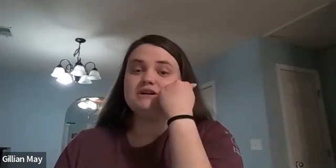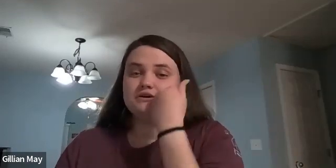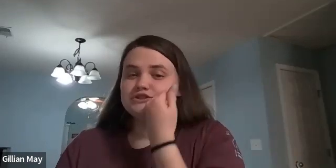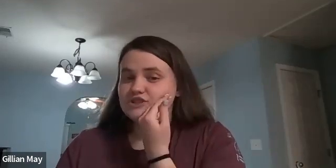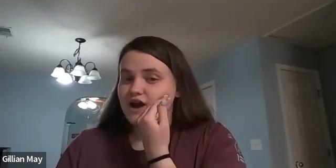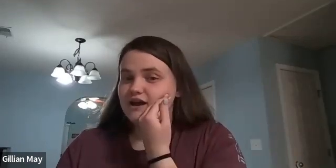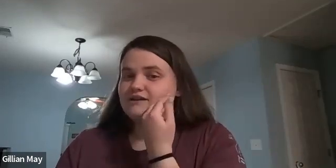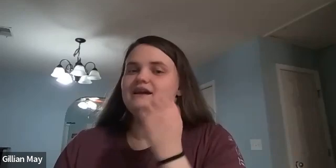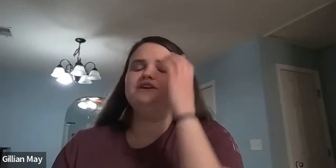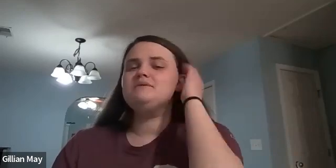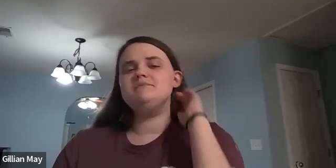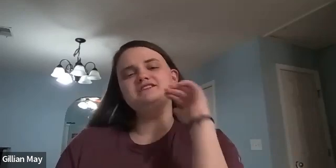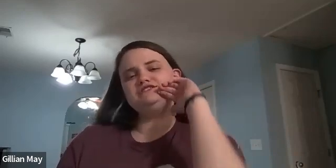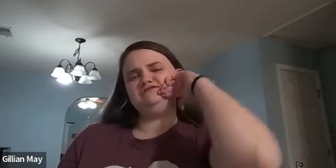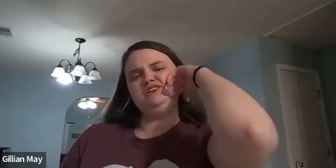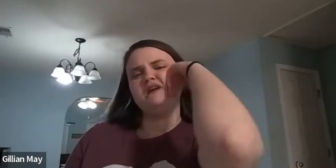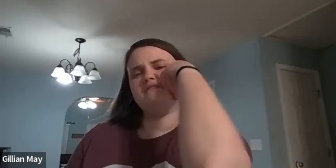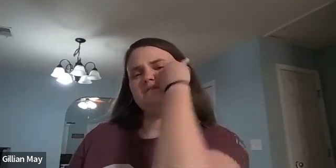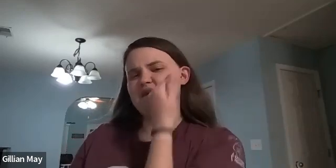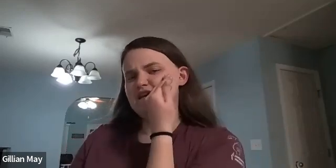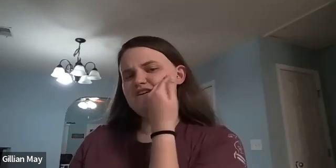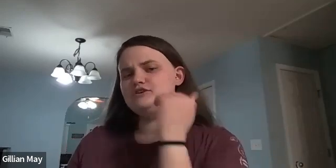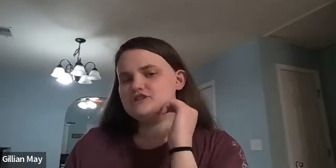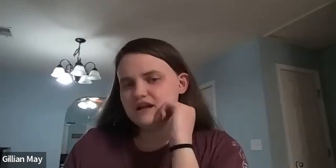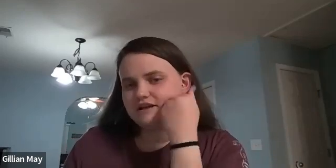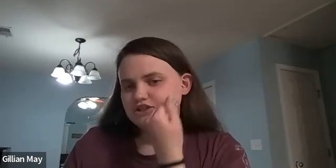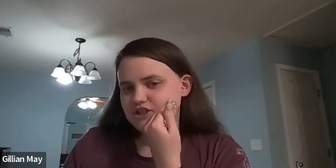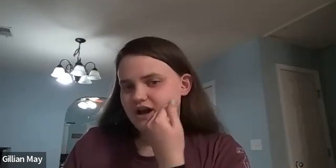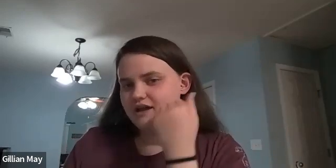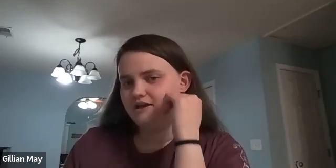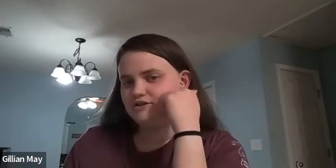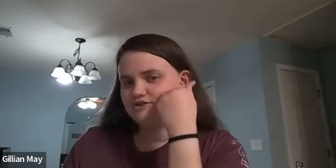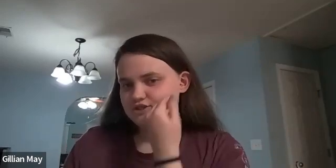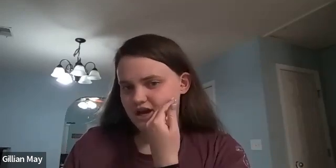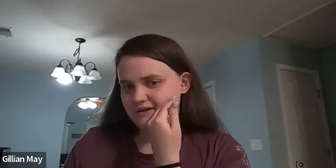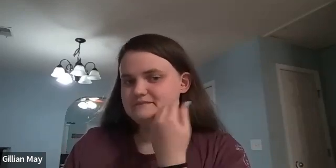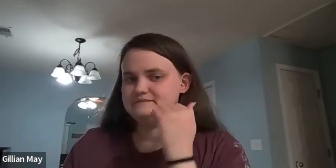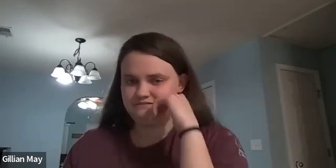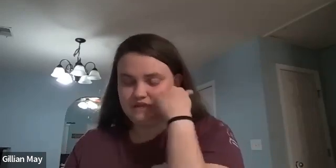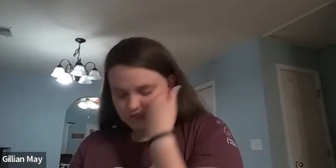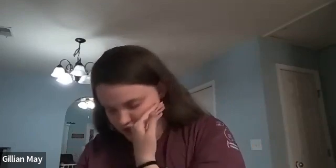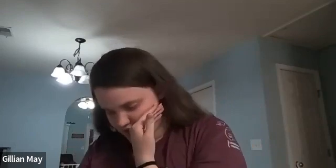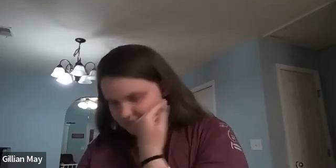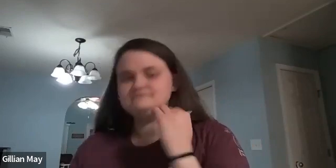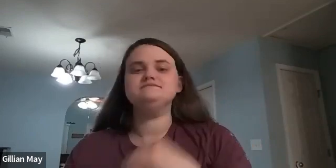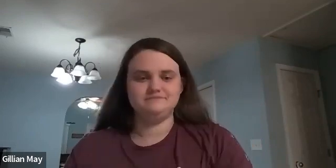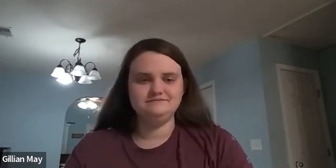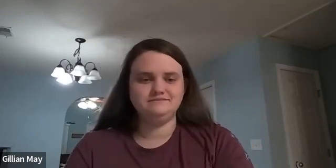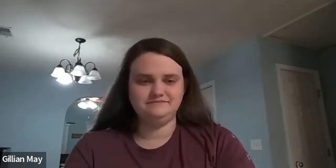go shy. And you don't want to make, you don't have a big deal. You just kind of like shy. Shy. Shy.